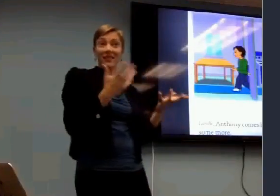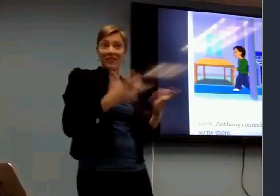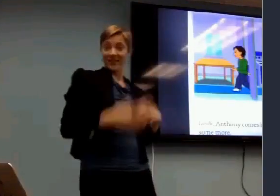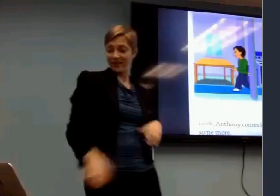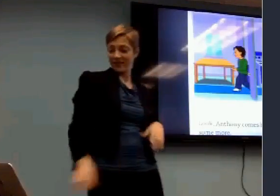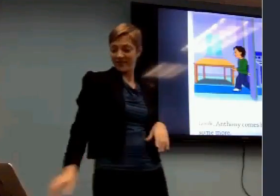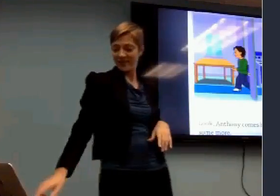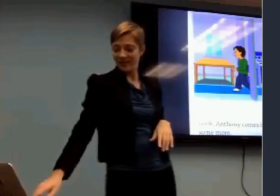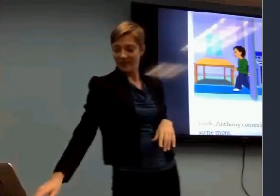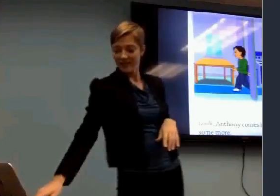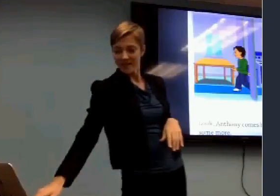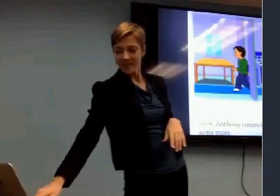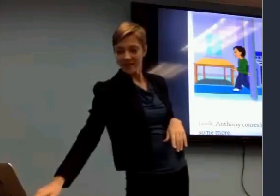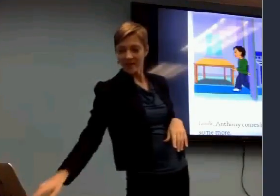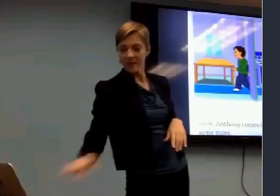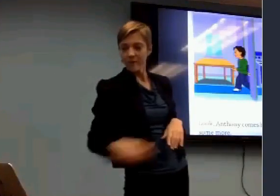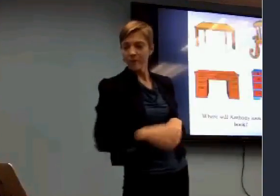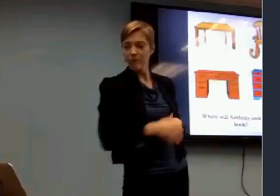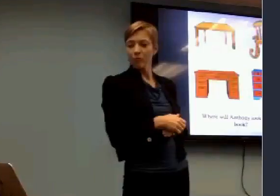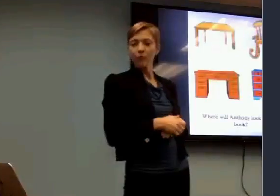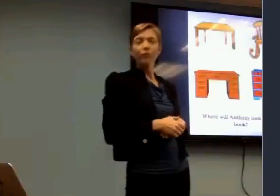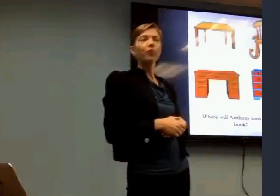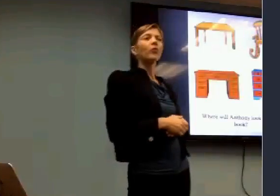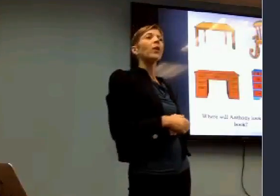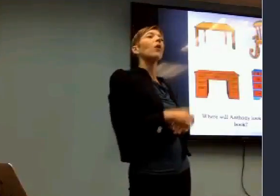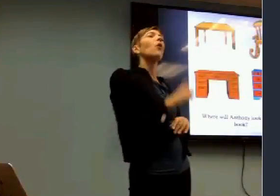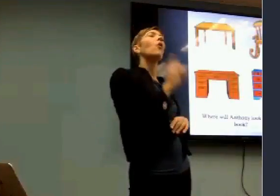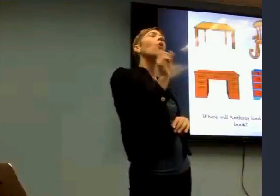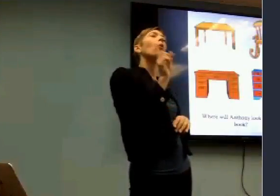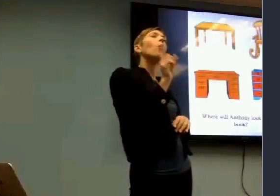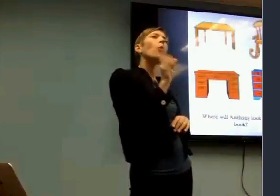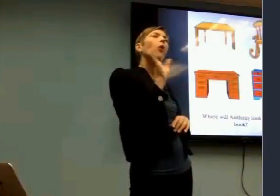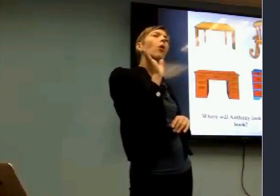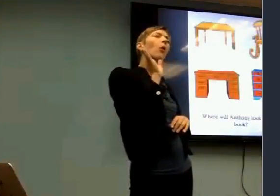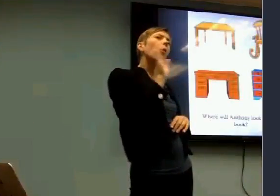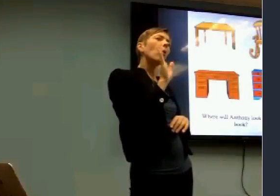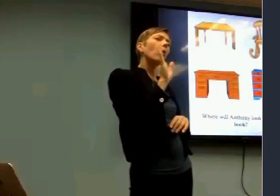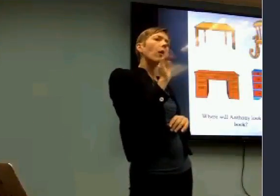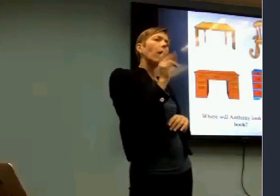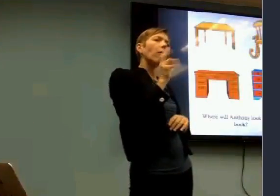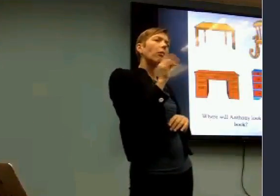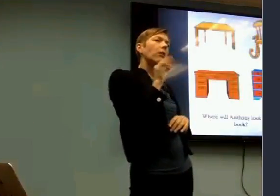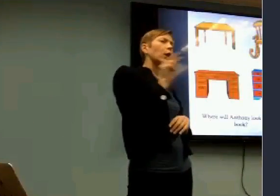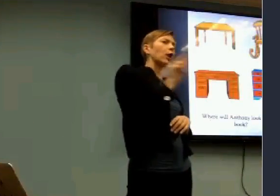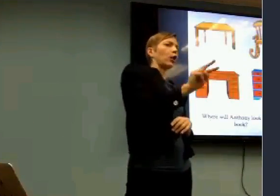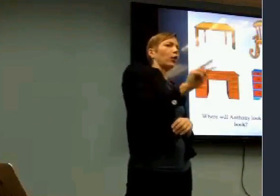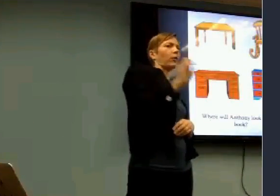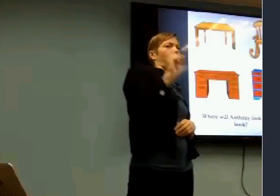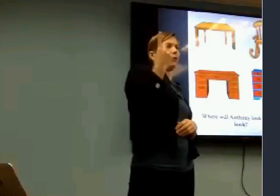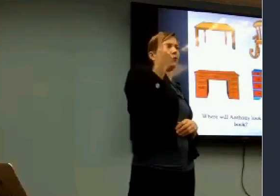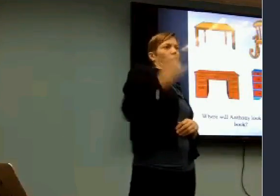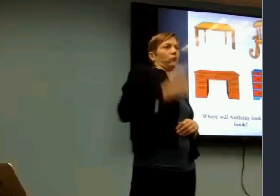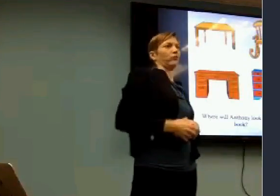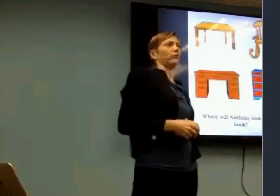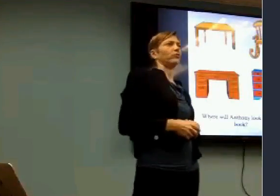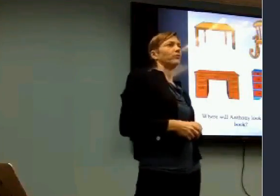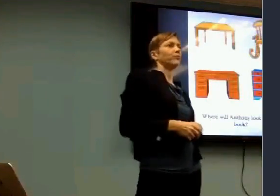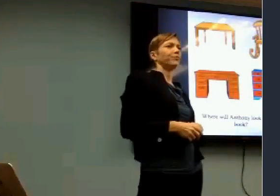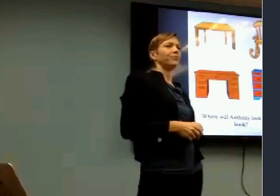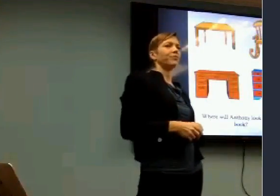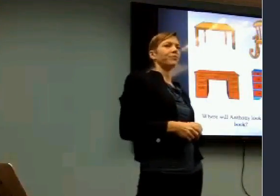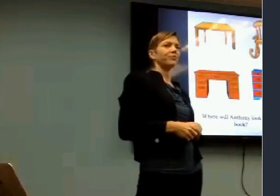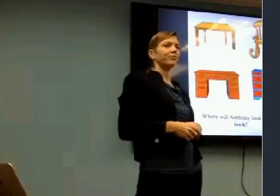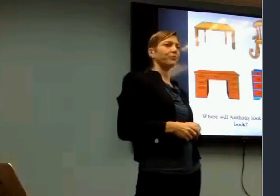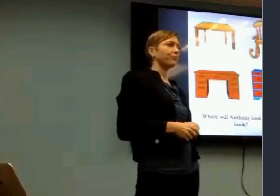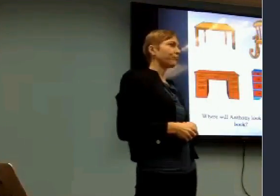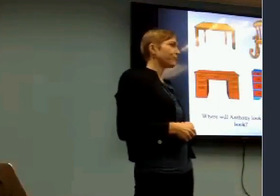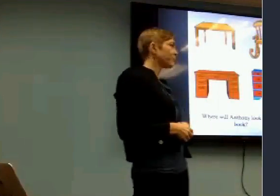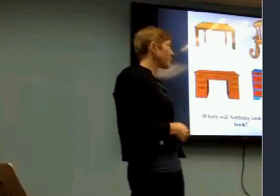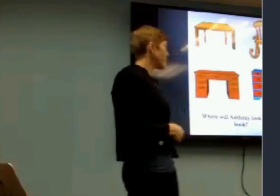And now the task is given to the child. Where will Anthony look for the book?